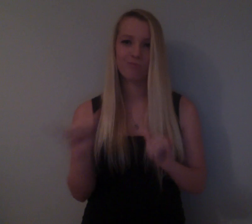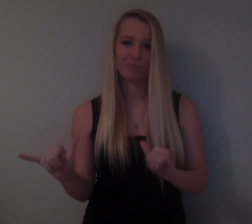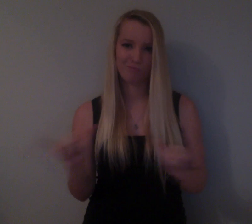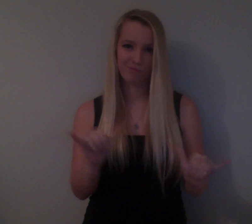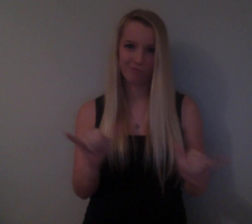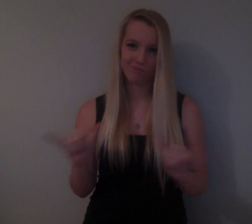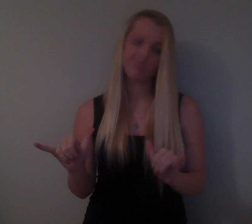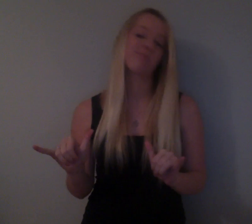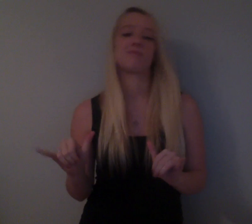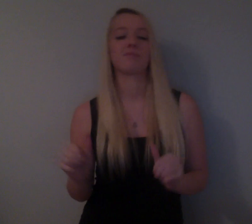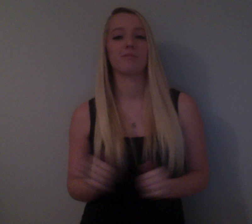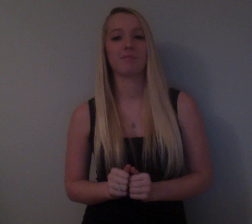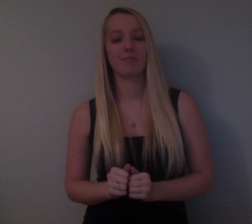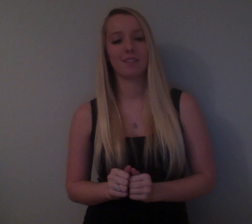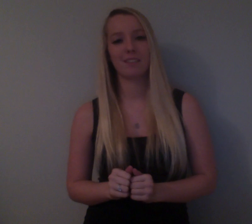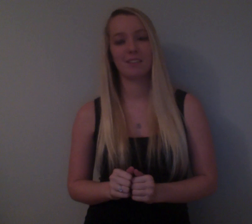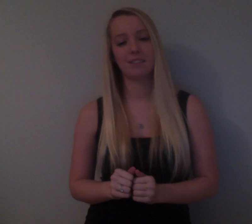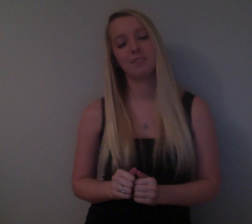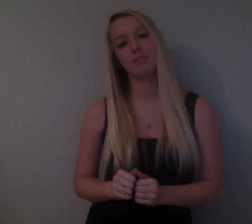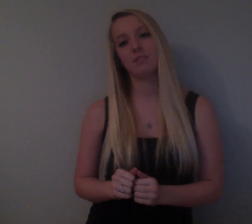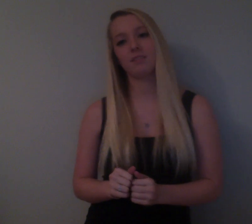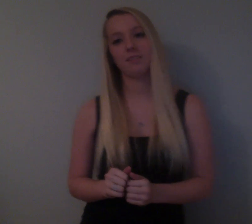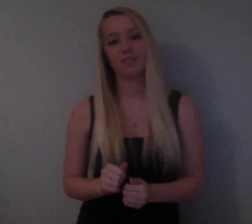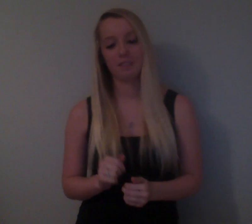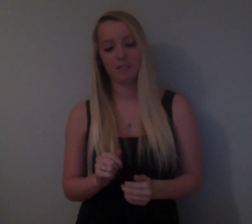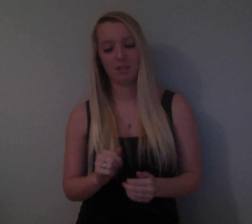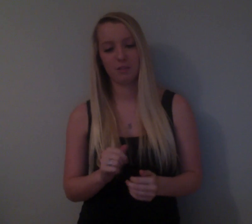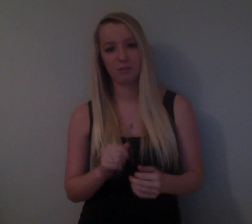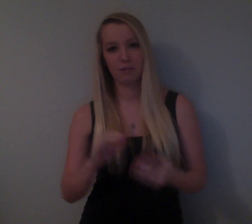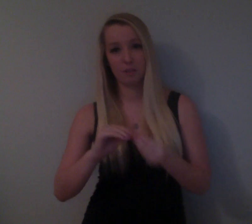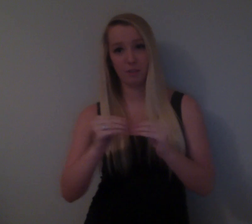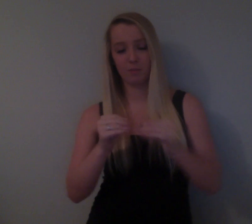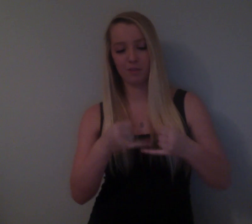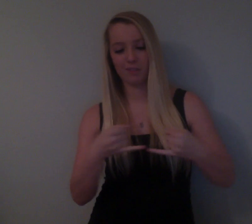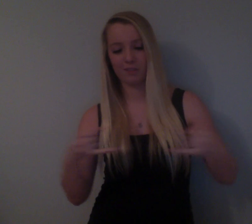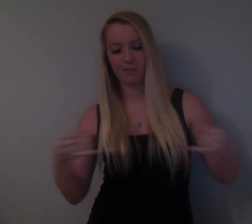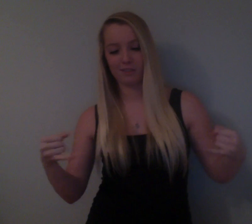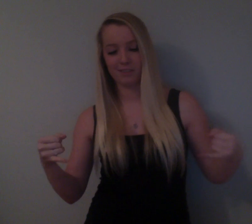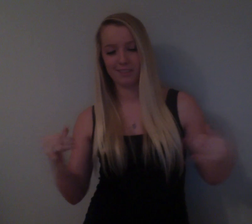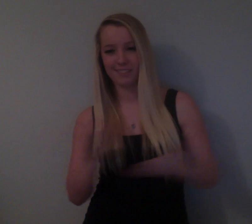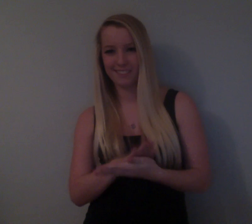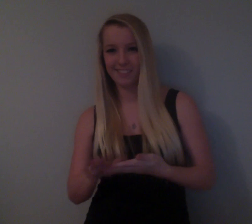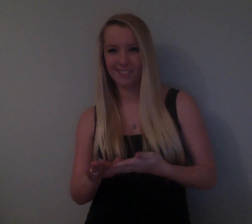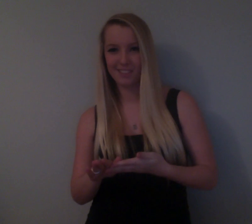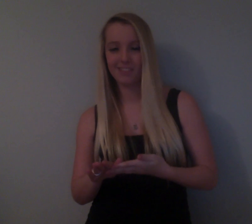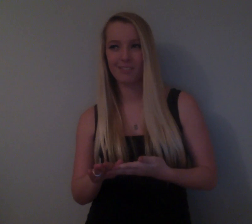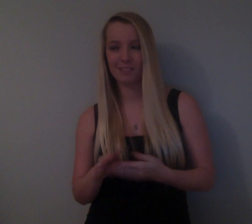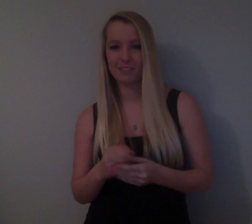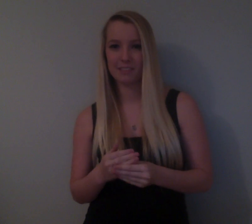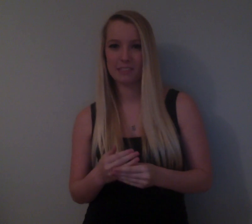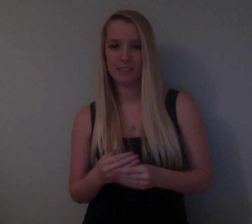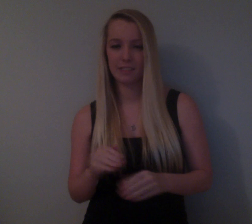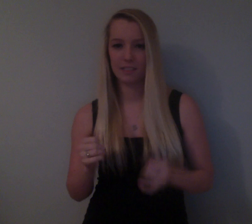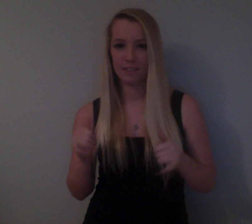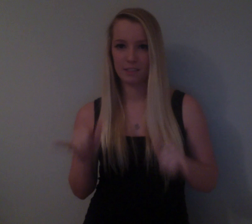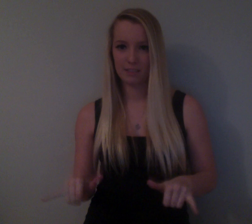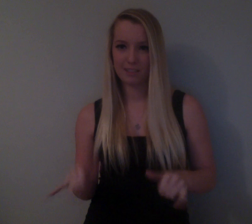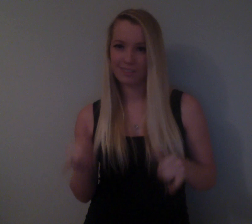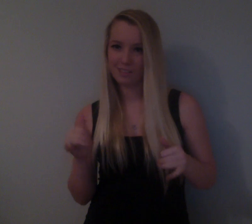I'm going to do a few more problems using it. Although, as I use it, I'm sure I'll just continue to confuse you because I'll write so much on top of it. But let's see. I'll use